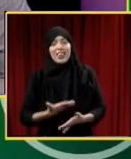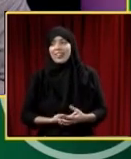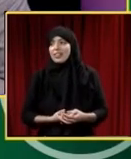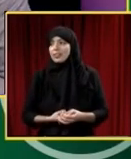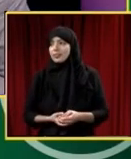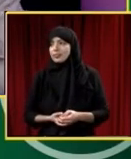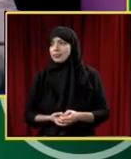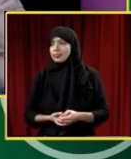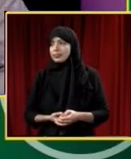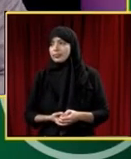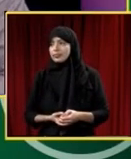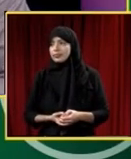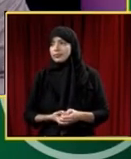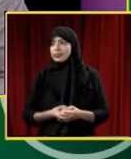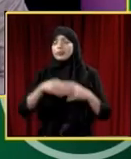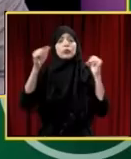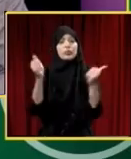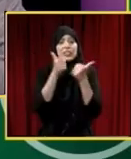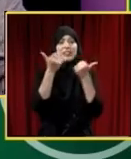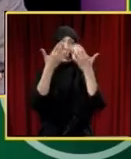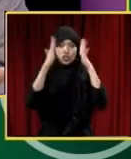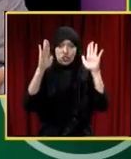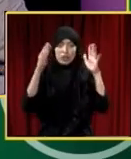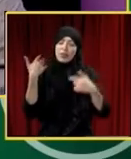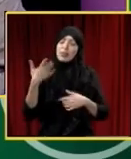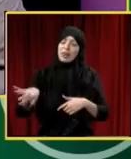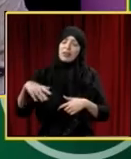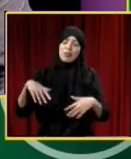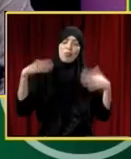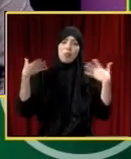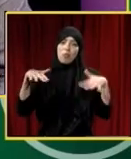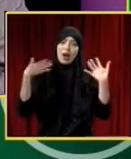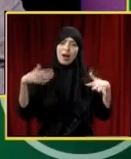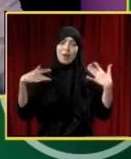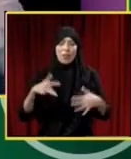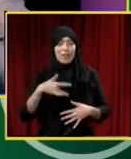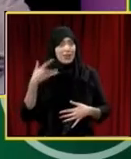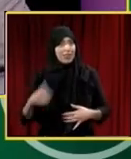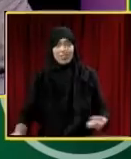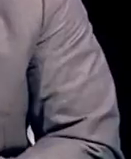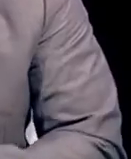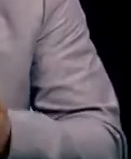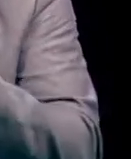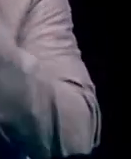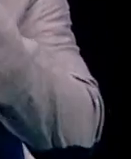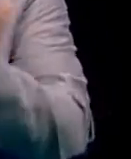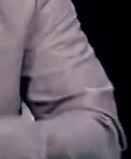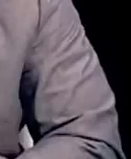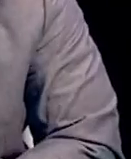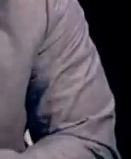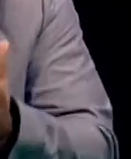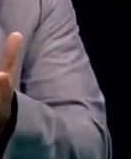just to finally close this show, it's been amazing and I think I'm empowered, okay? I feel motivated and I'm sure